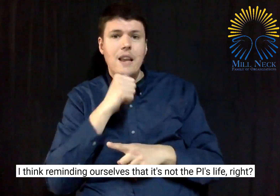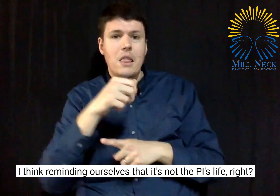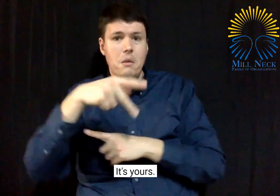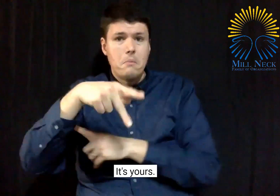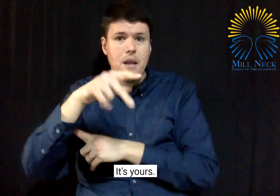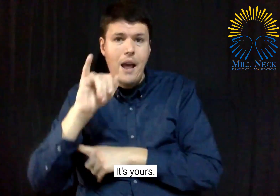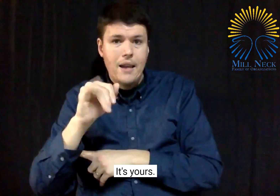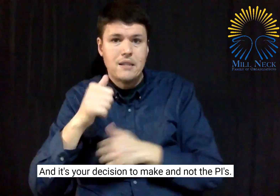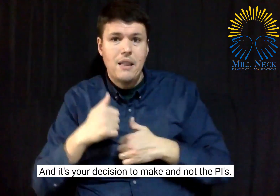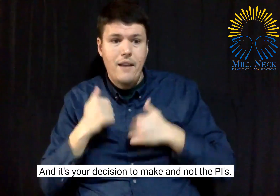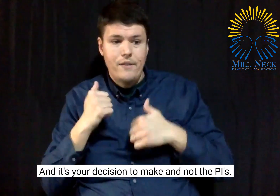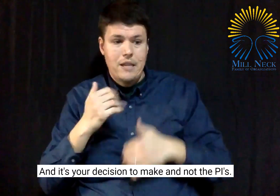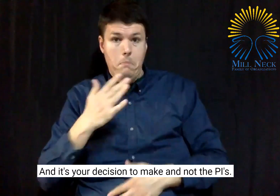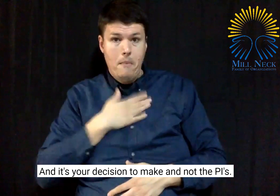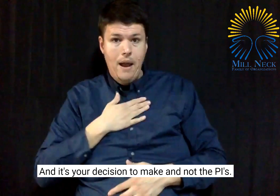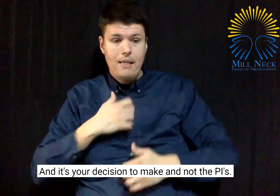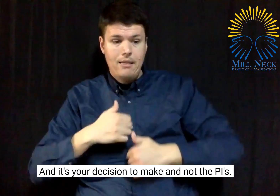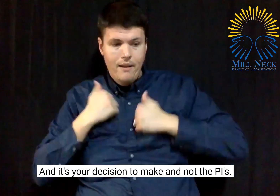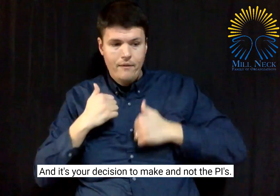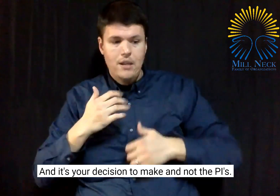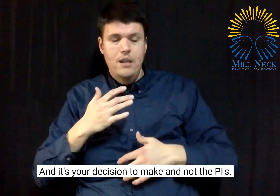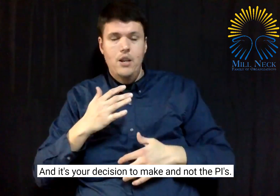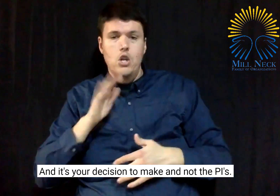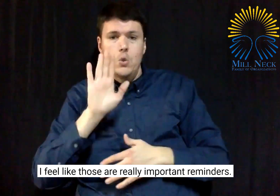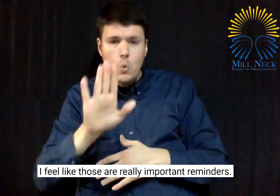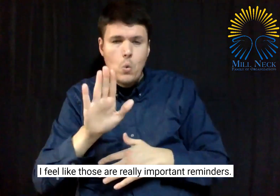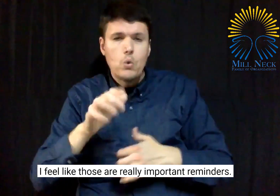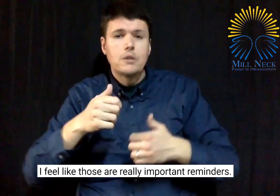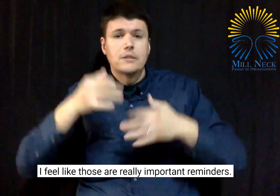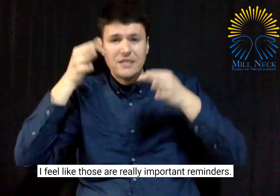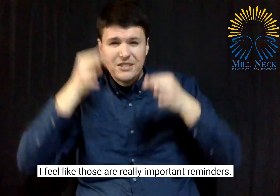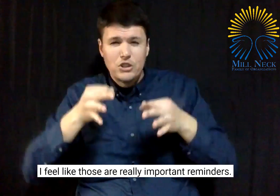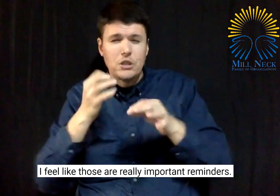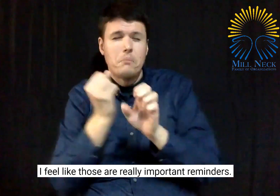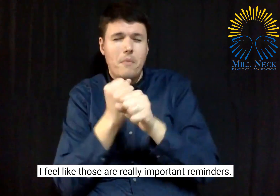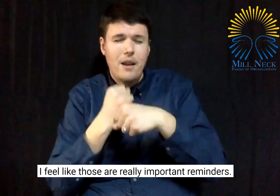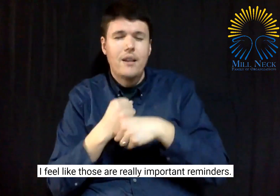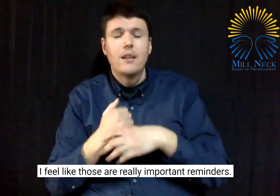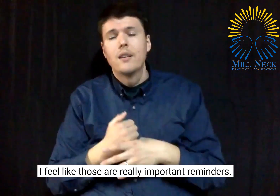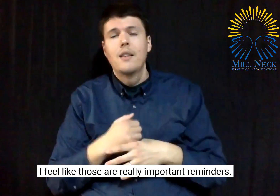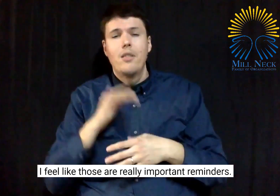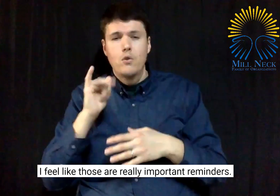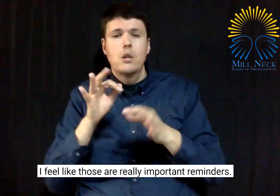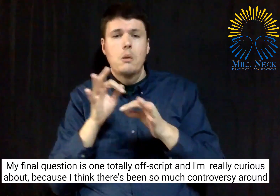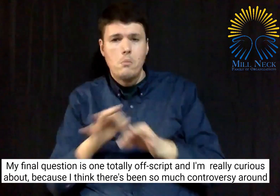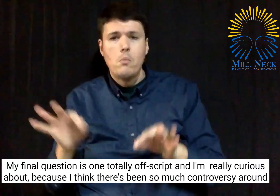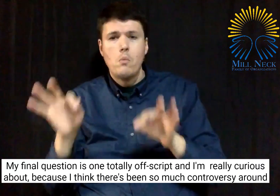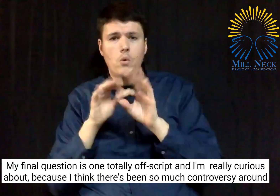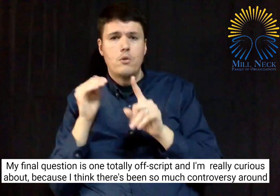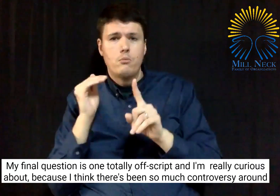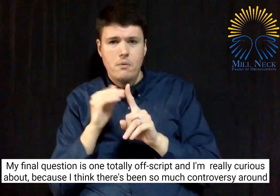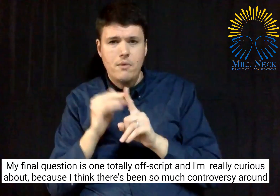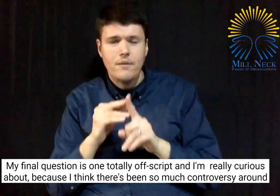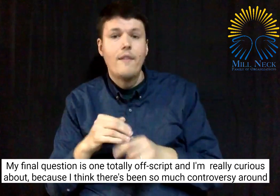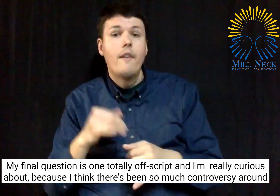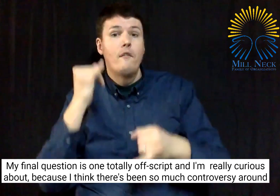right? It's yours, and it's your decision to make, and not the PI's. I feel like those are really important reminders. My final question is